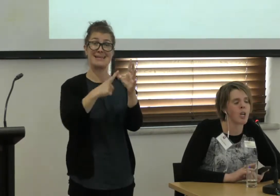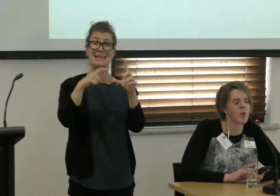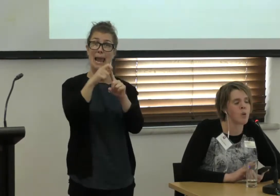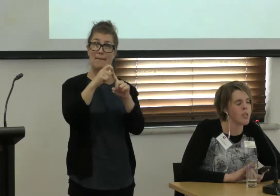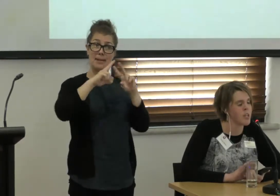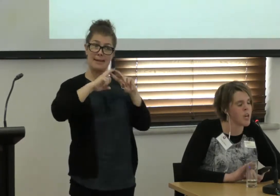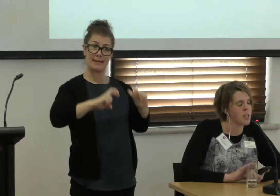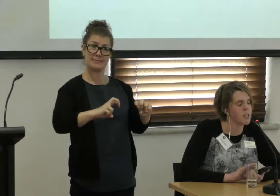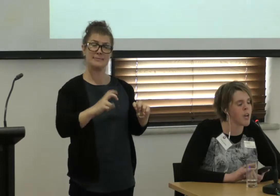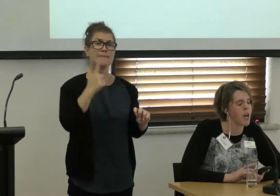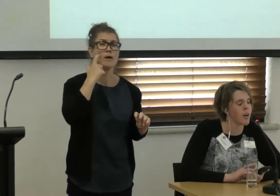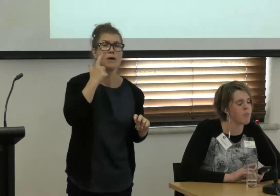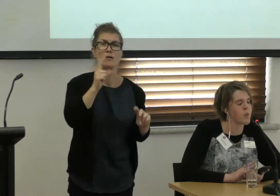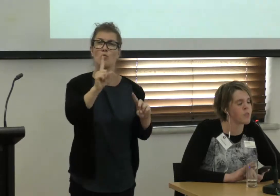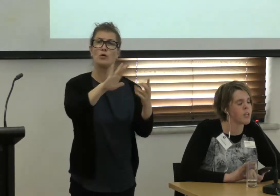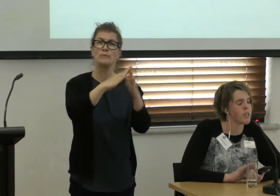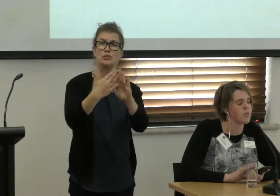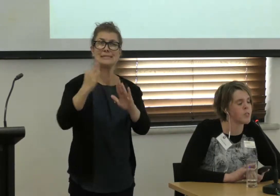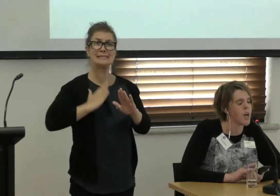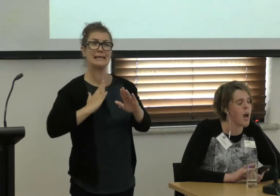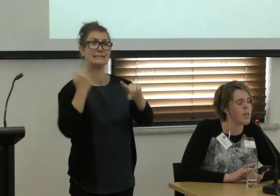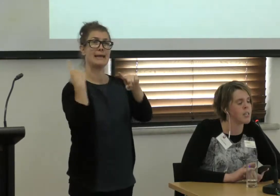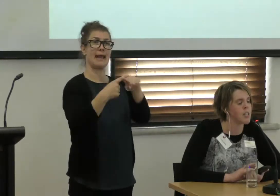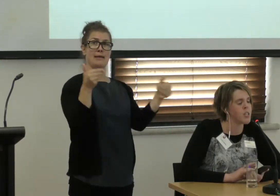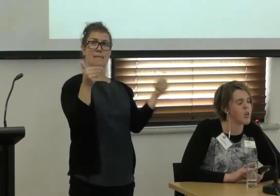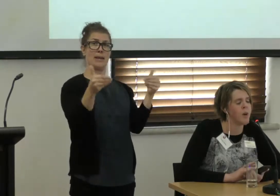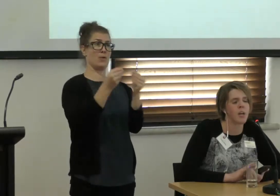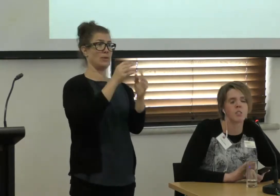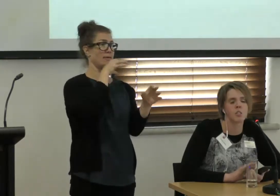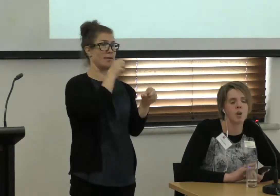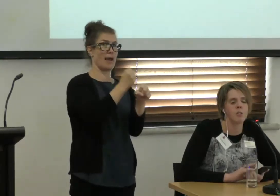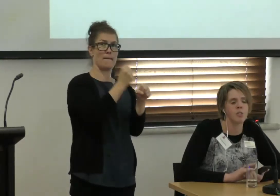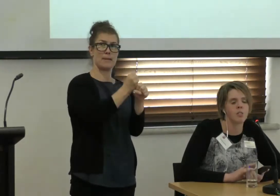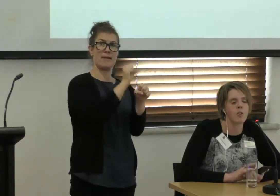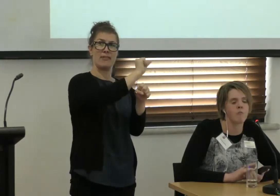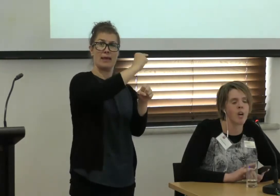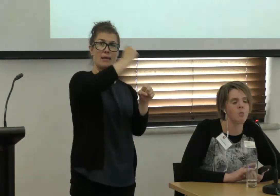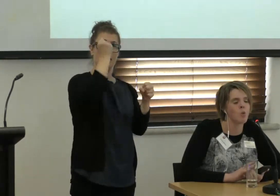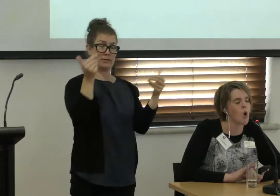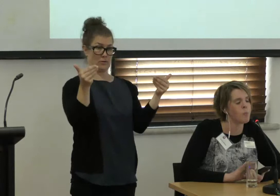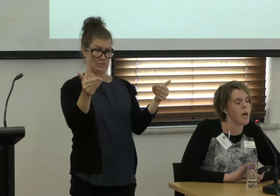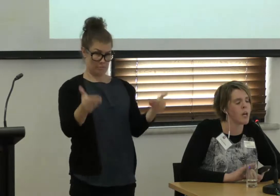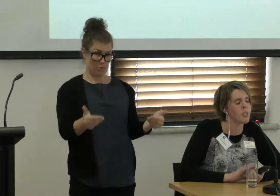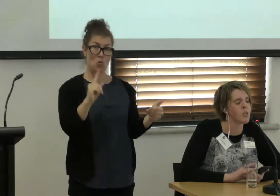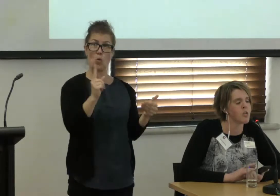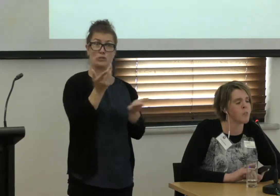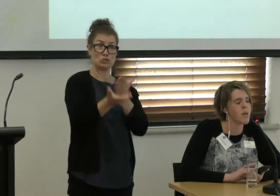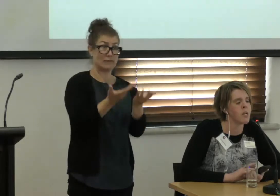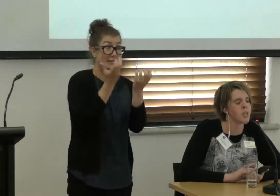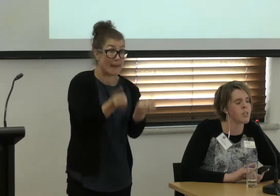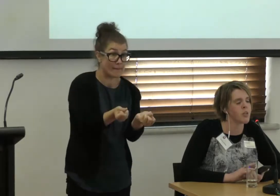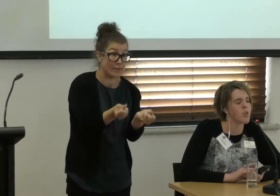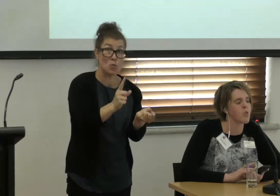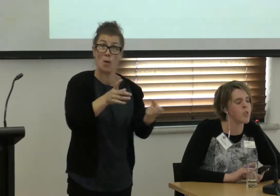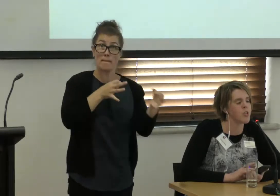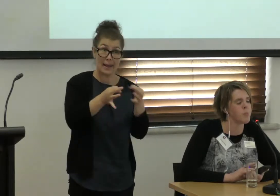identifying community needs and government objectives and assessing them against the services that are available or planned, should be